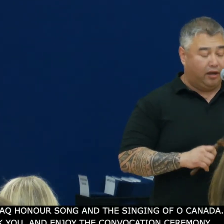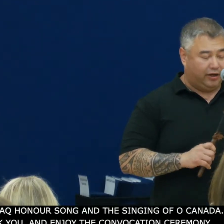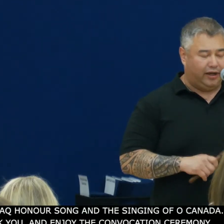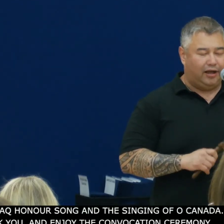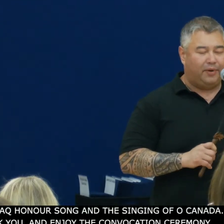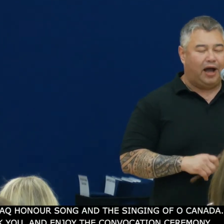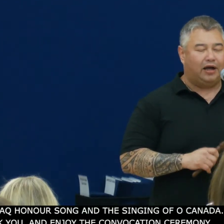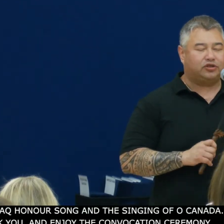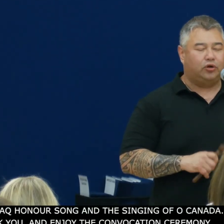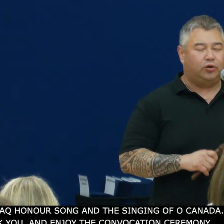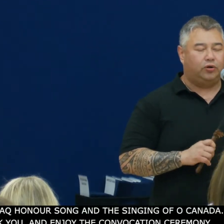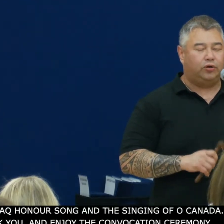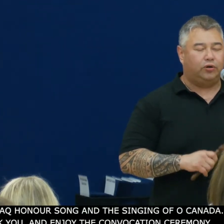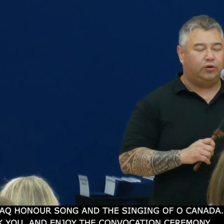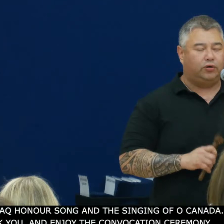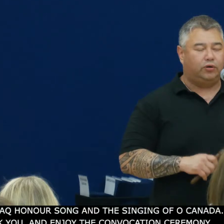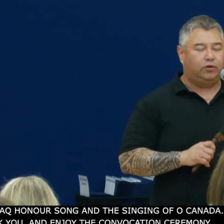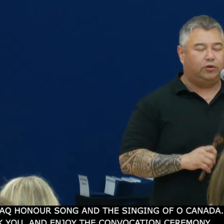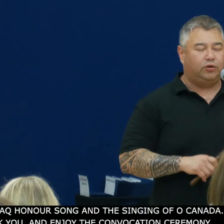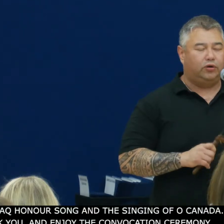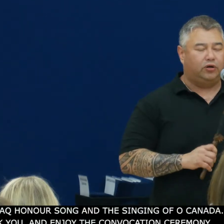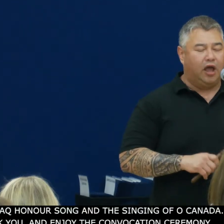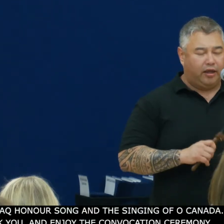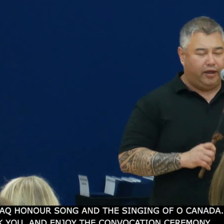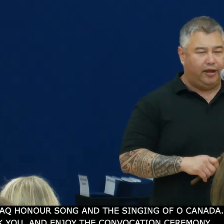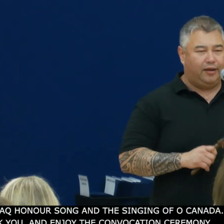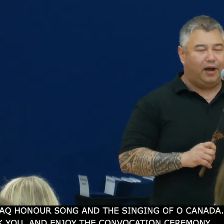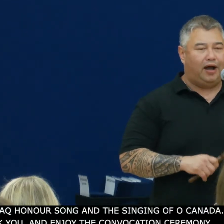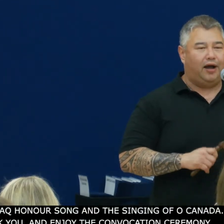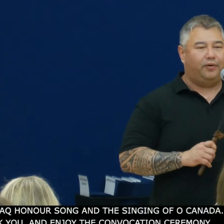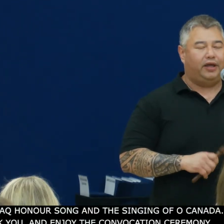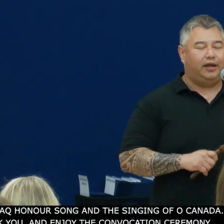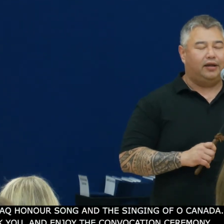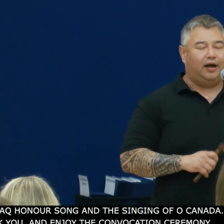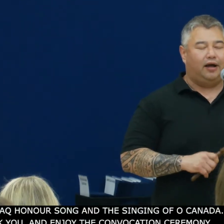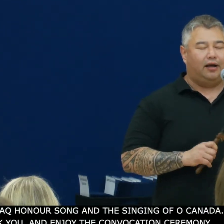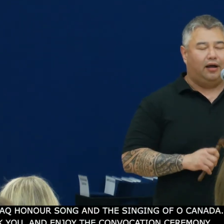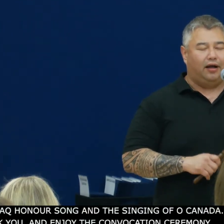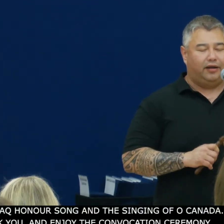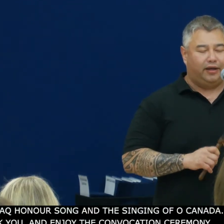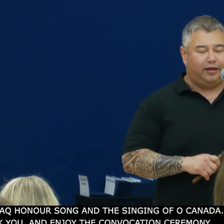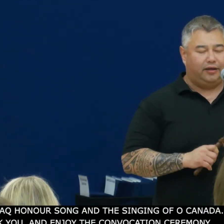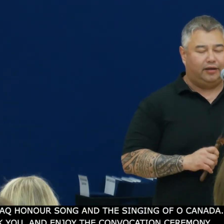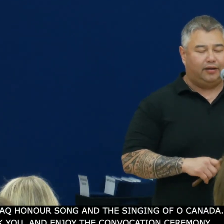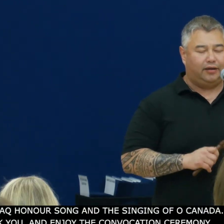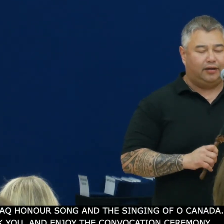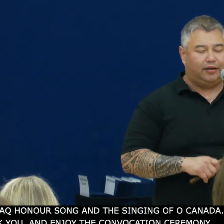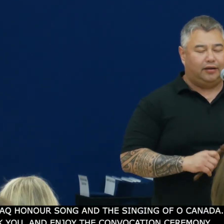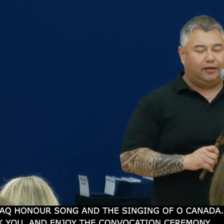dig, nigga Mark stood, gave my way down